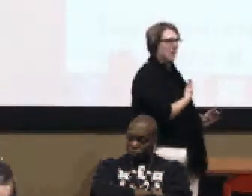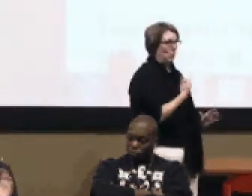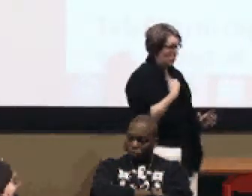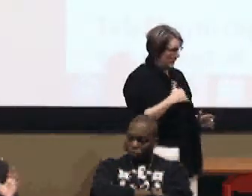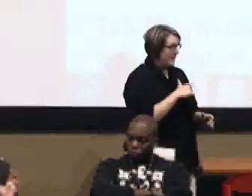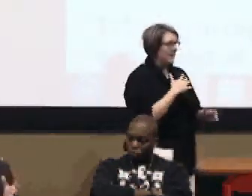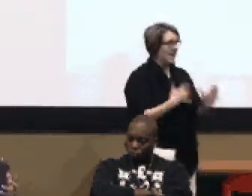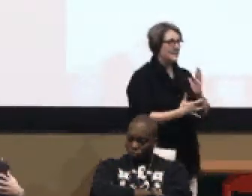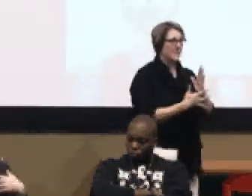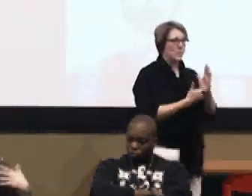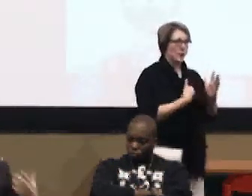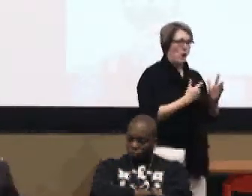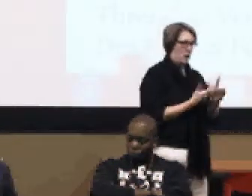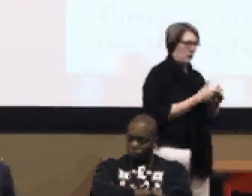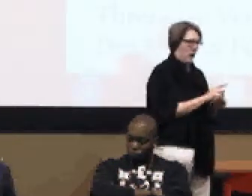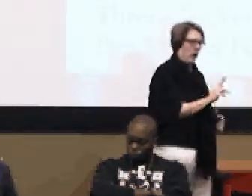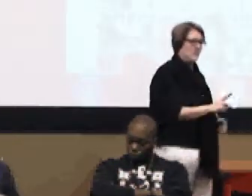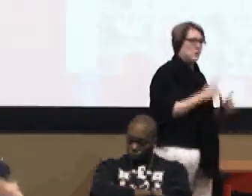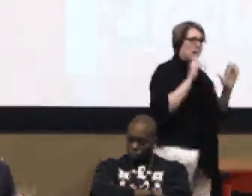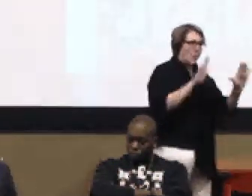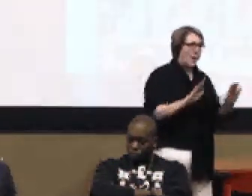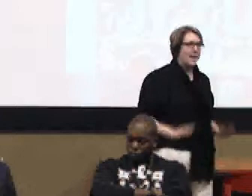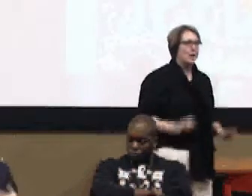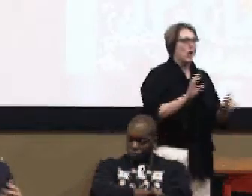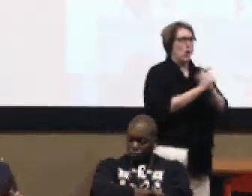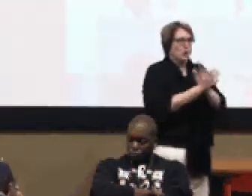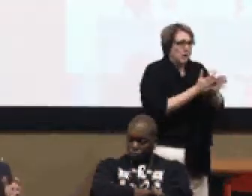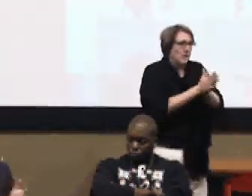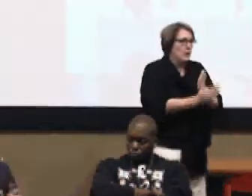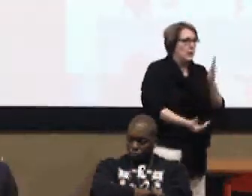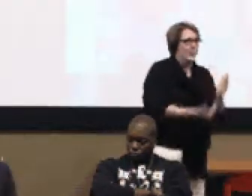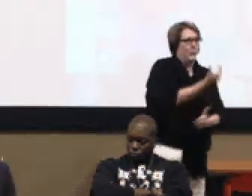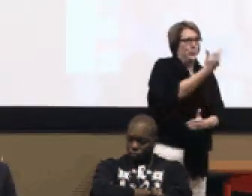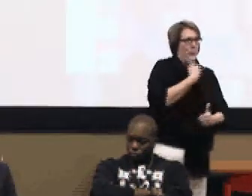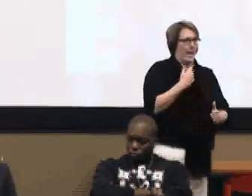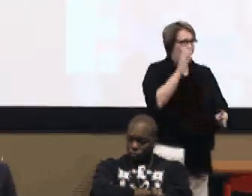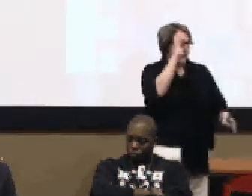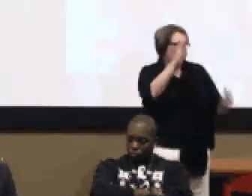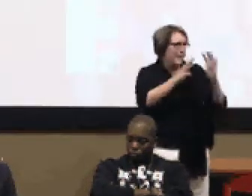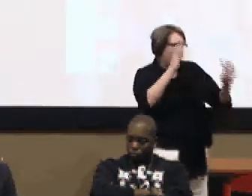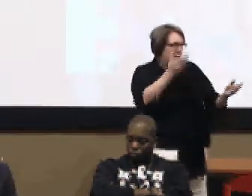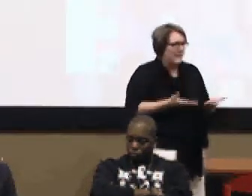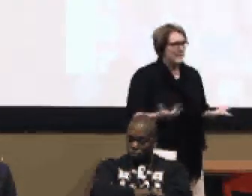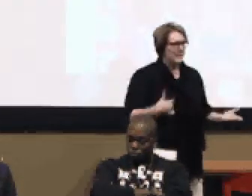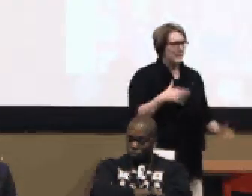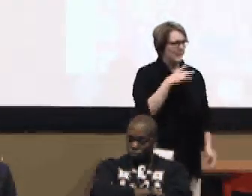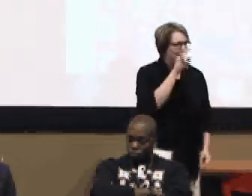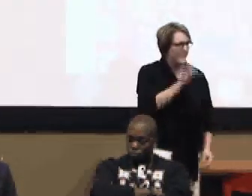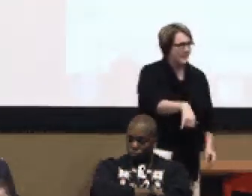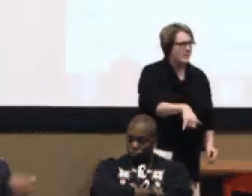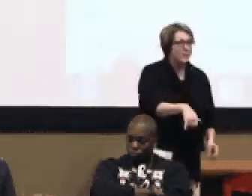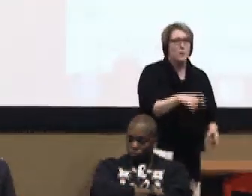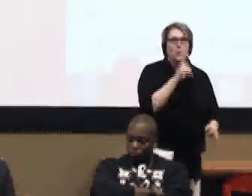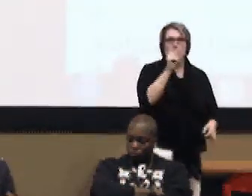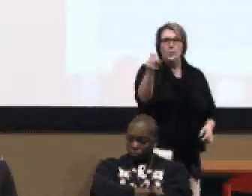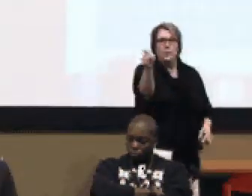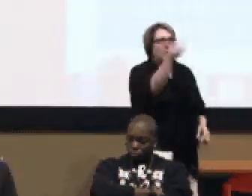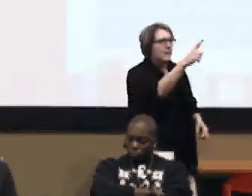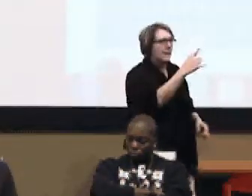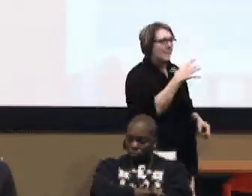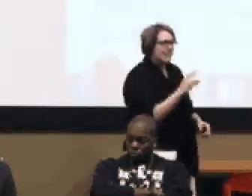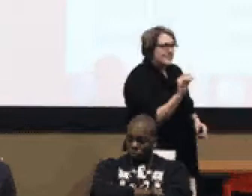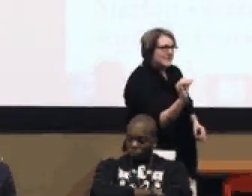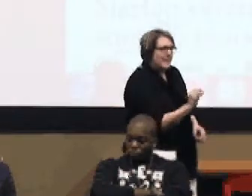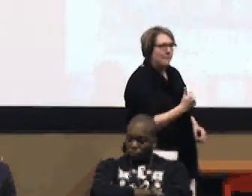like technology, we like startups, we like great culture, we like innovation, we like creative things. Who else out there likes those